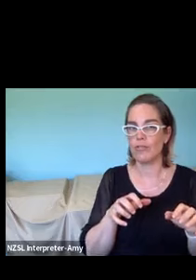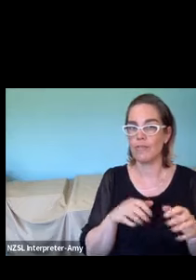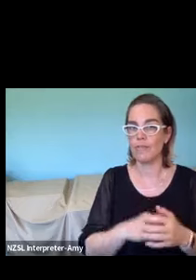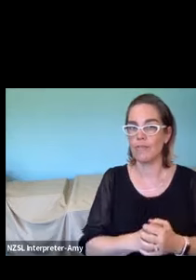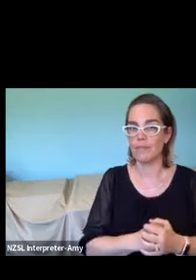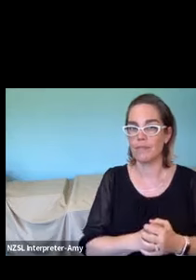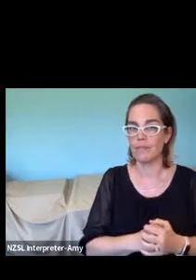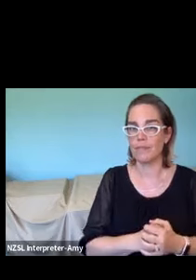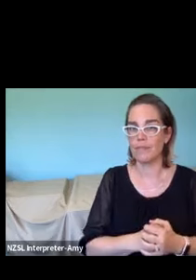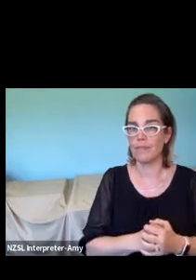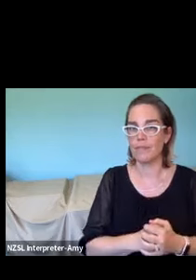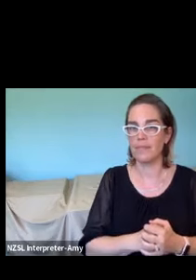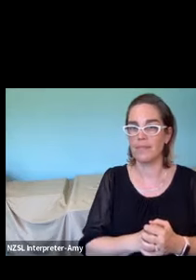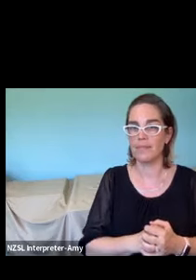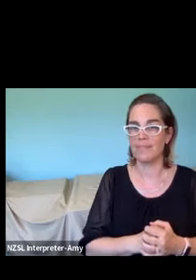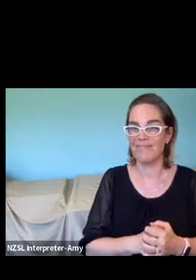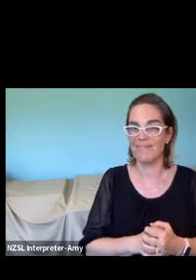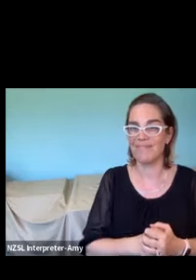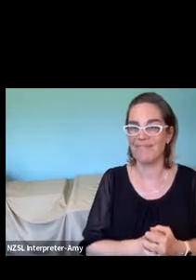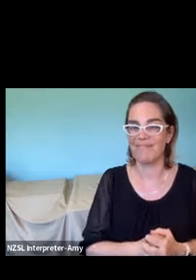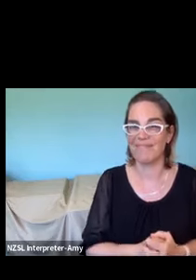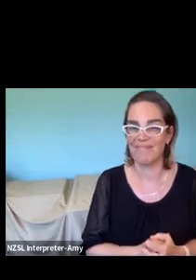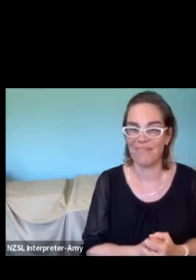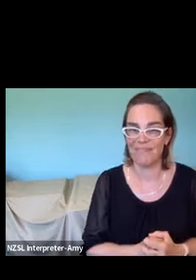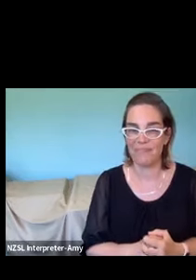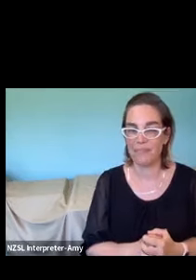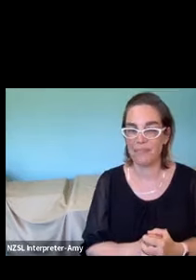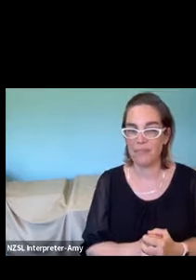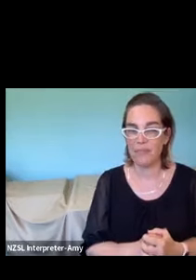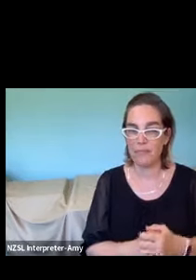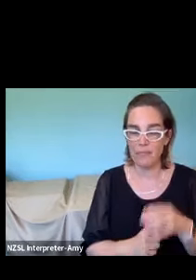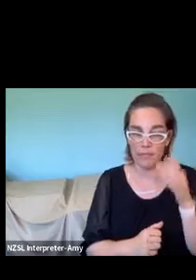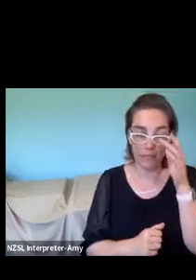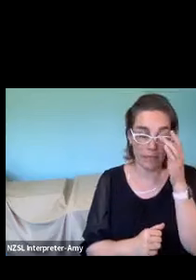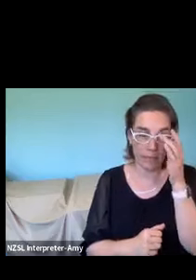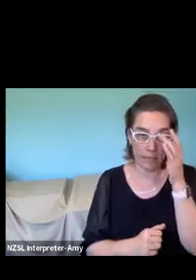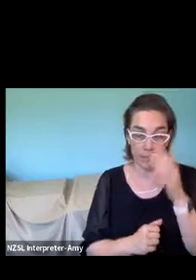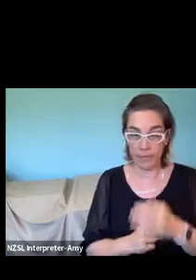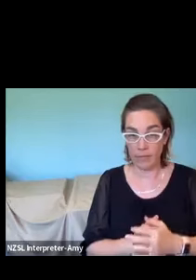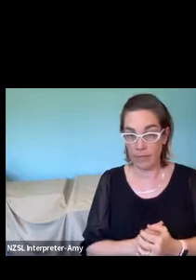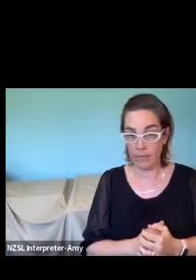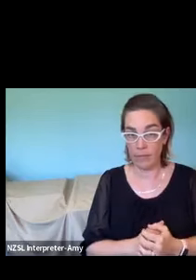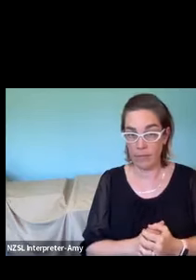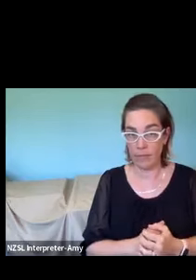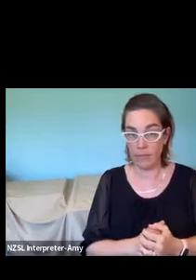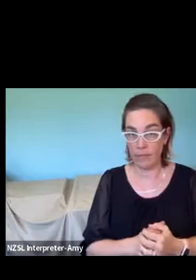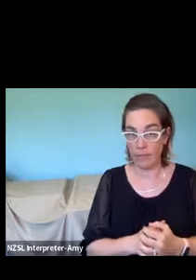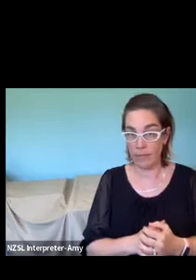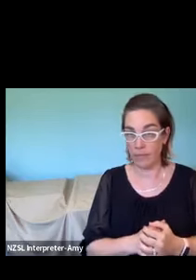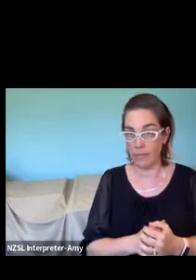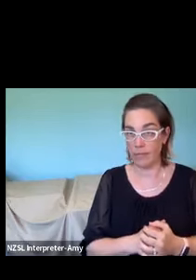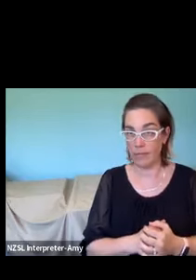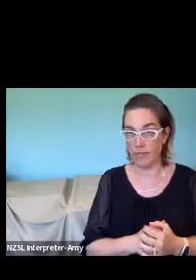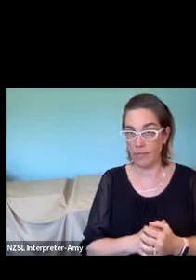School that not much because we have more experience, but